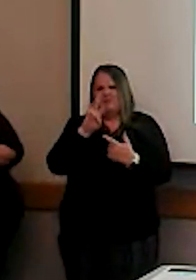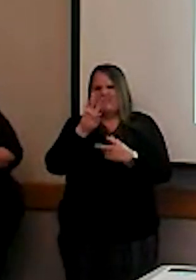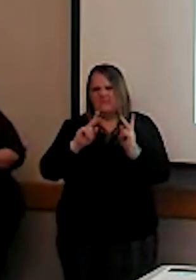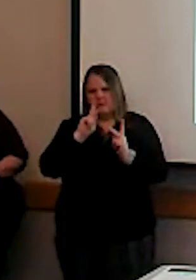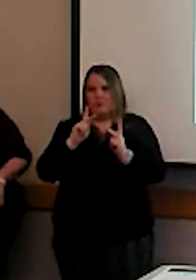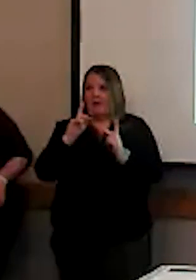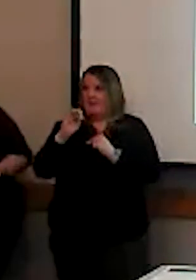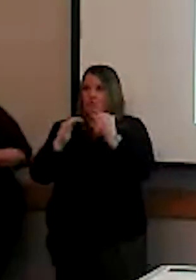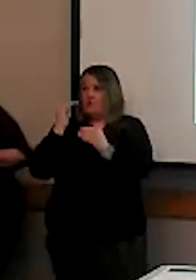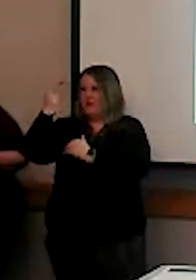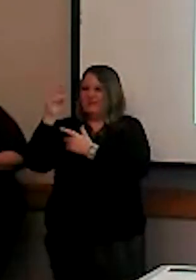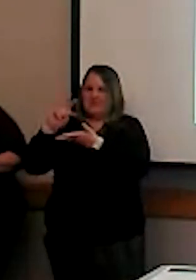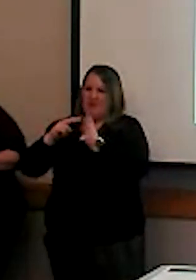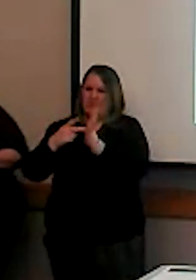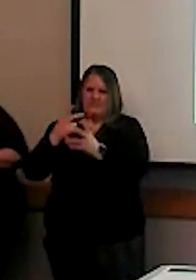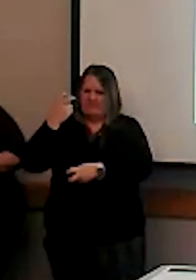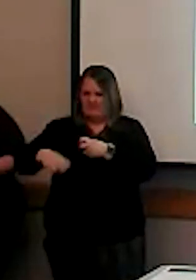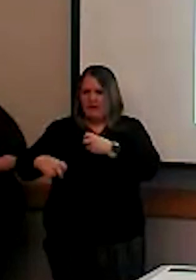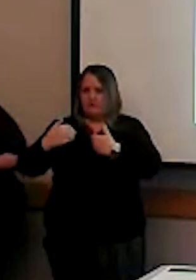a task for everybody to do.